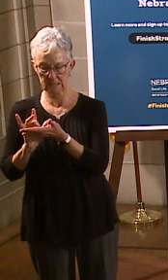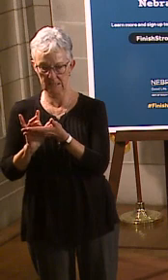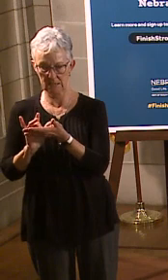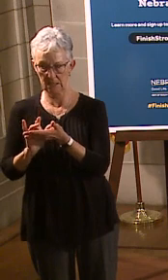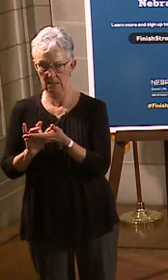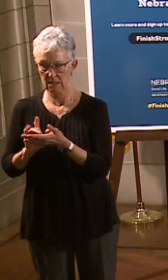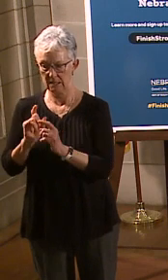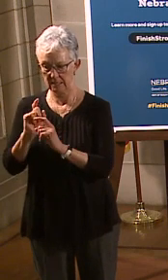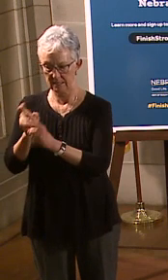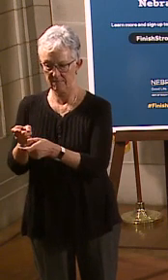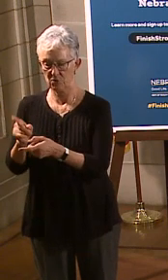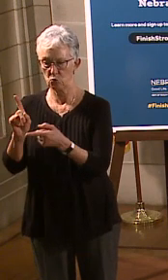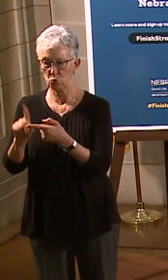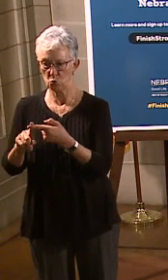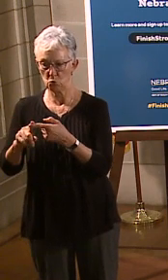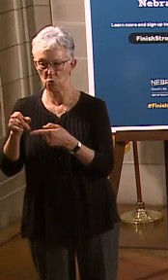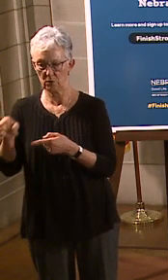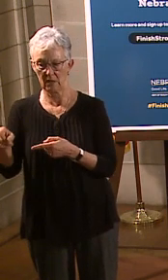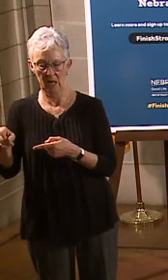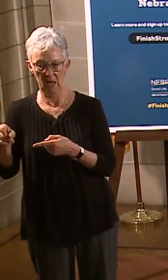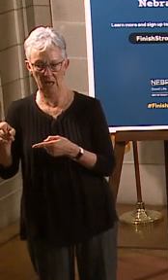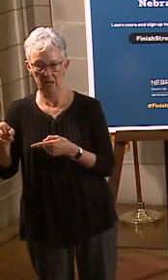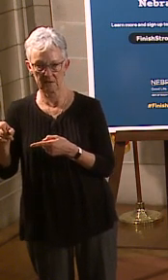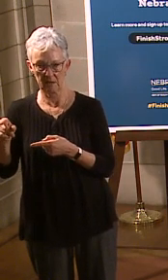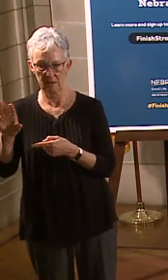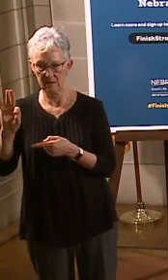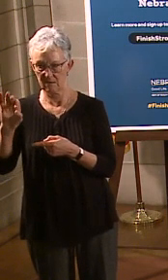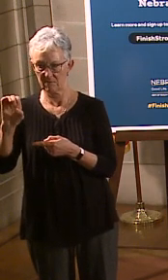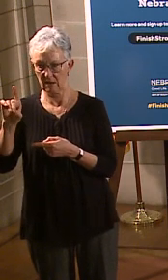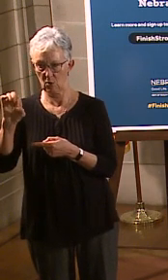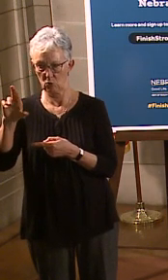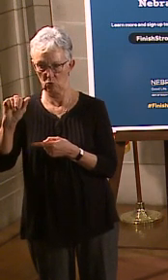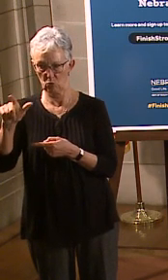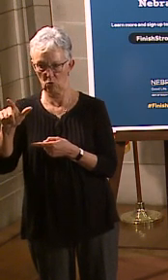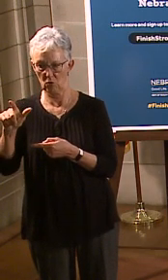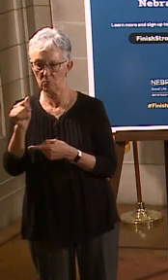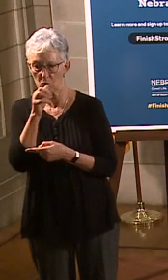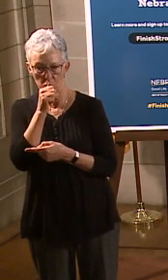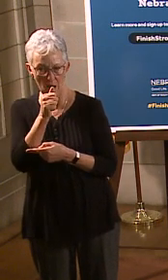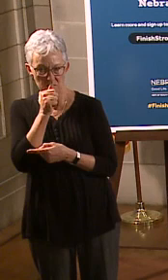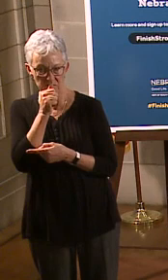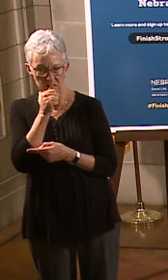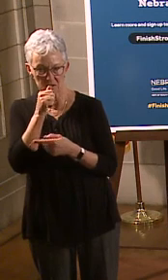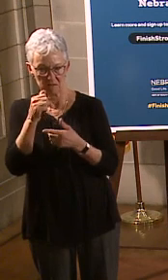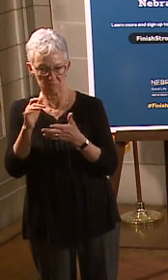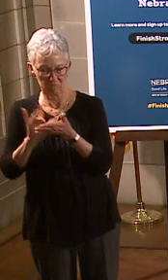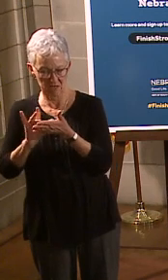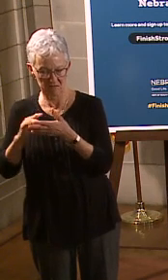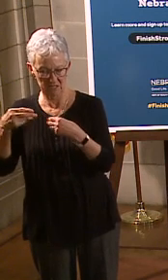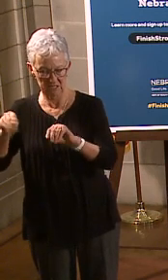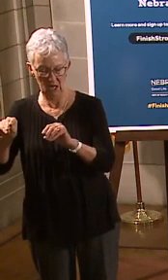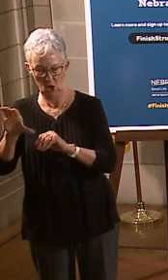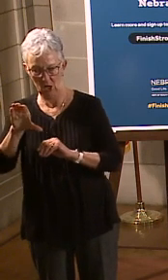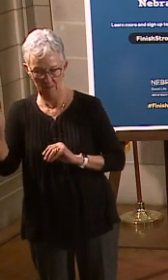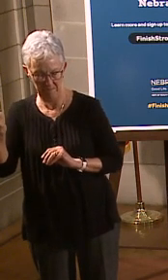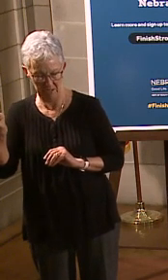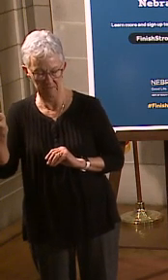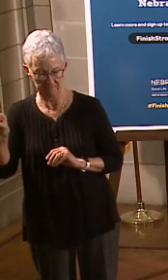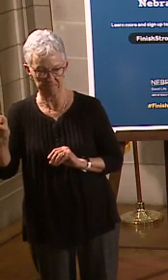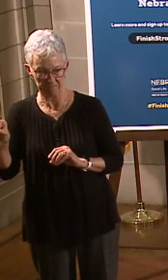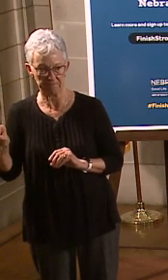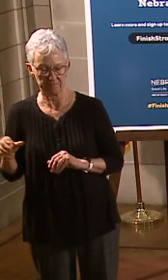health departments of the state which are using their full allotment? So Willis from the West Point is asking about, if you look at our dashboard